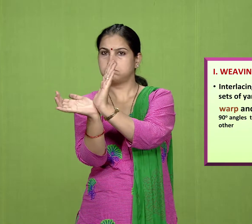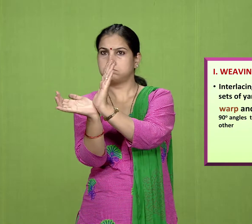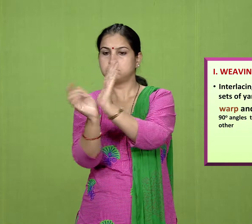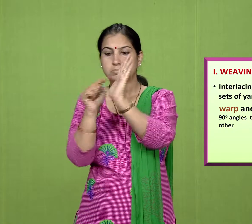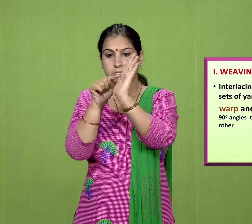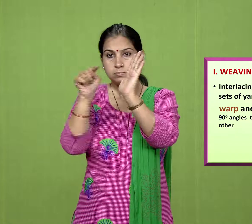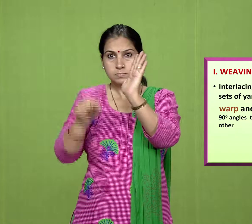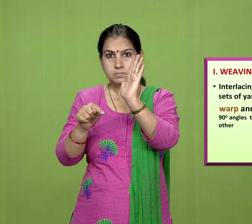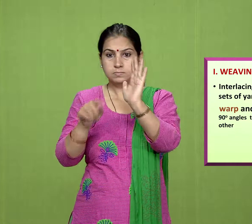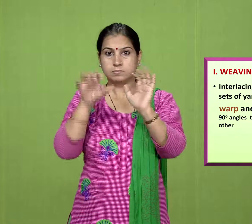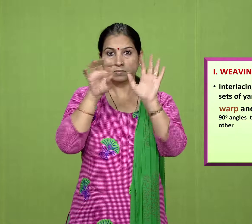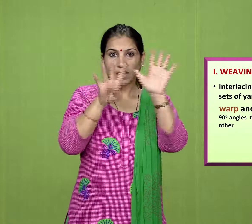This is a woven fabric.